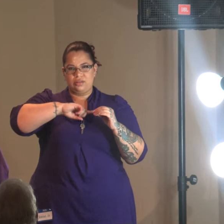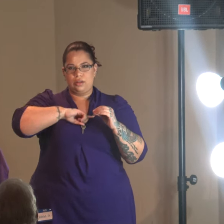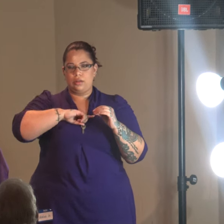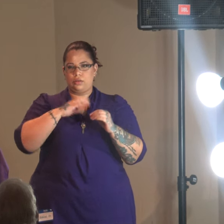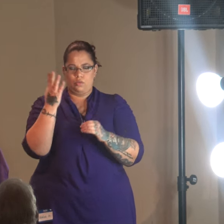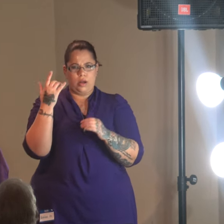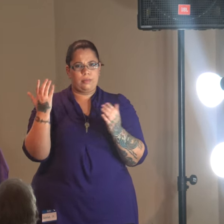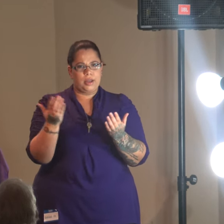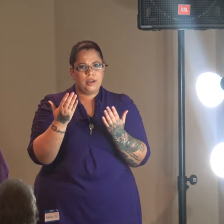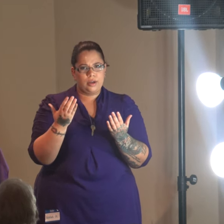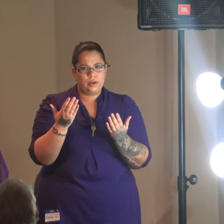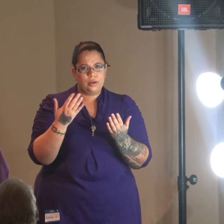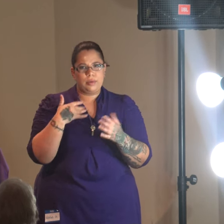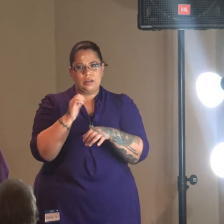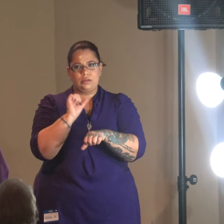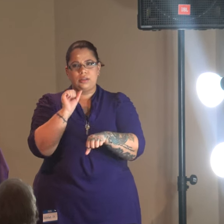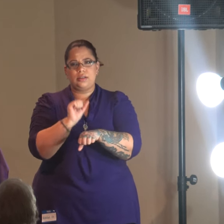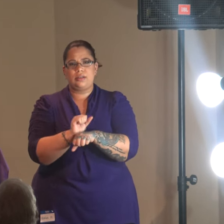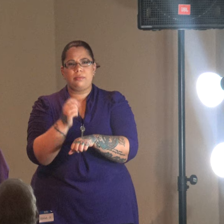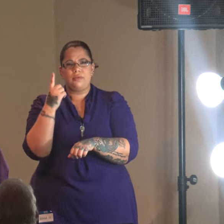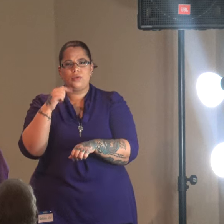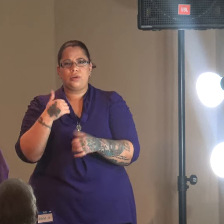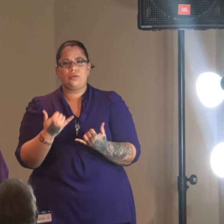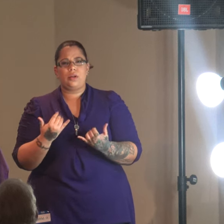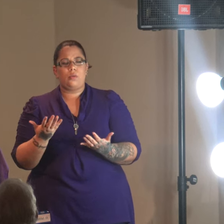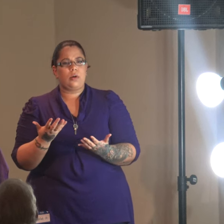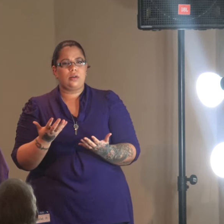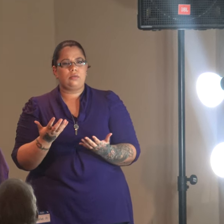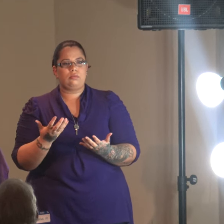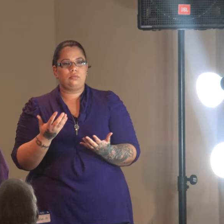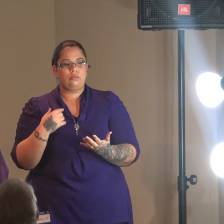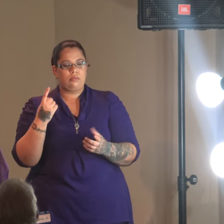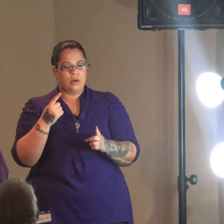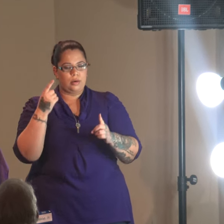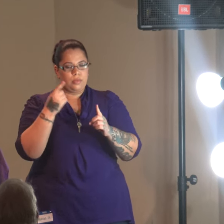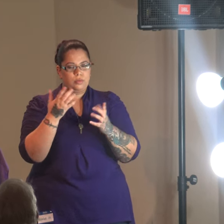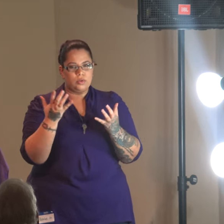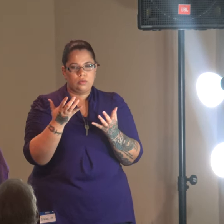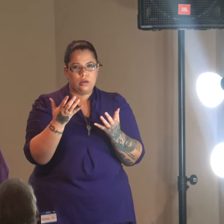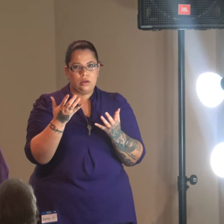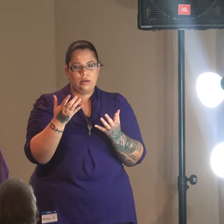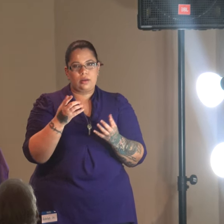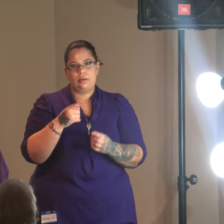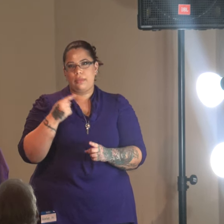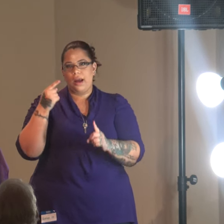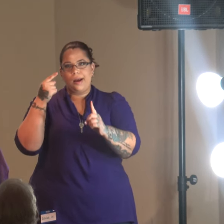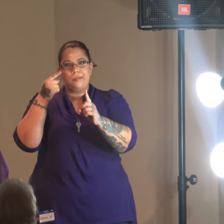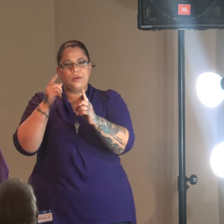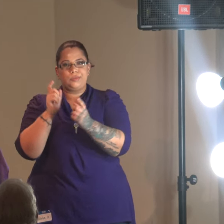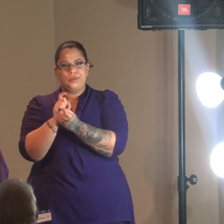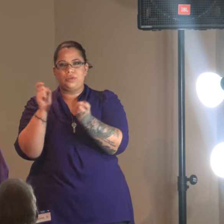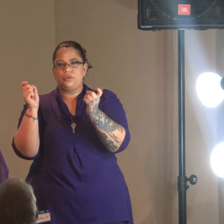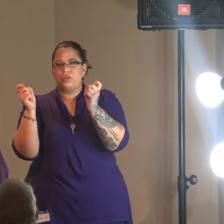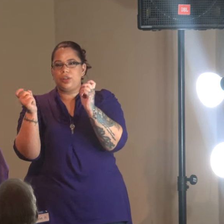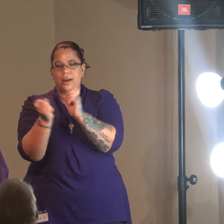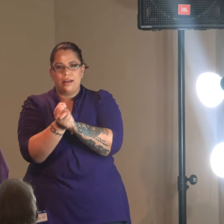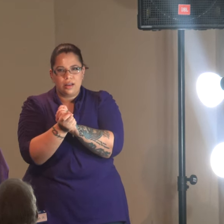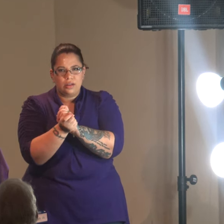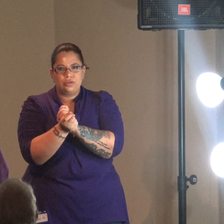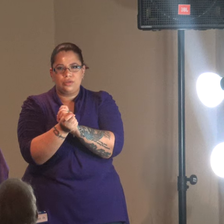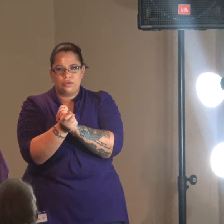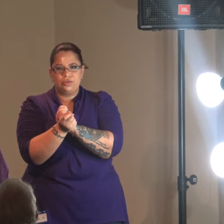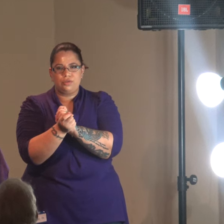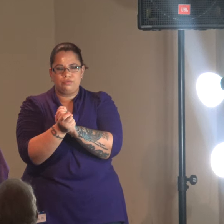assignment today? And so I go, what is my purpose? My purpose is to be a change agent. My purpose is to bring beauty